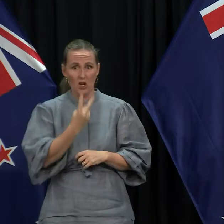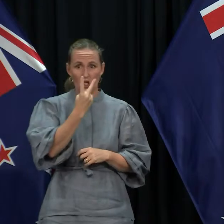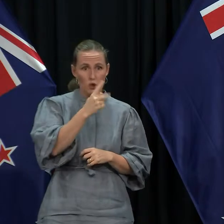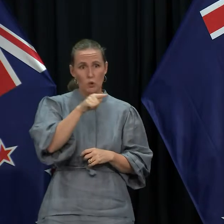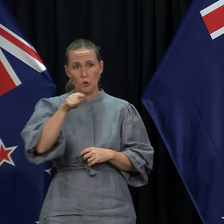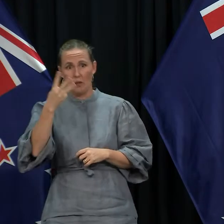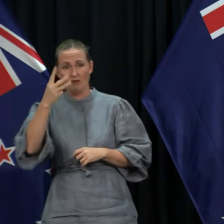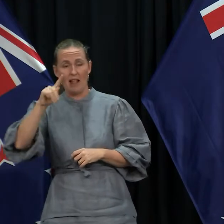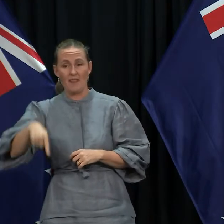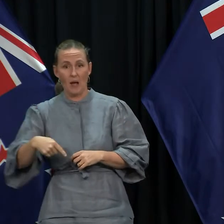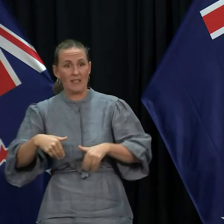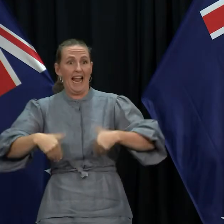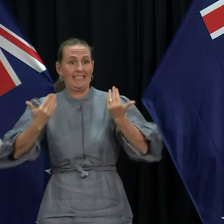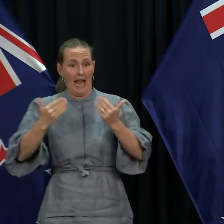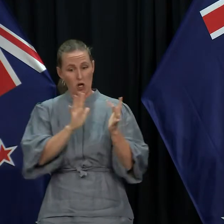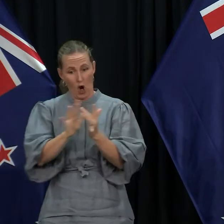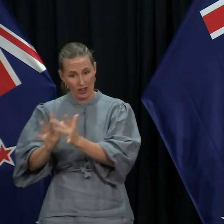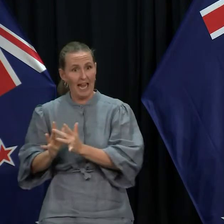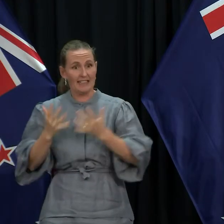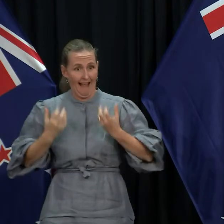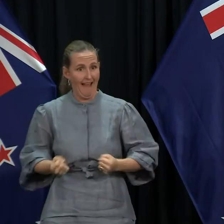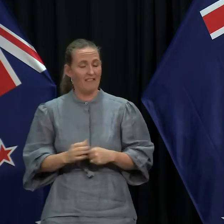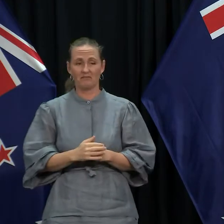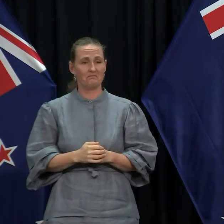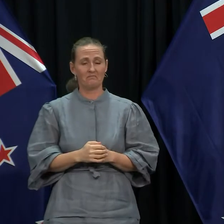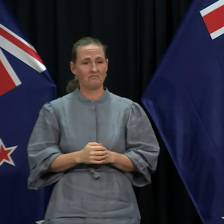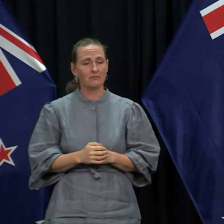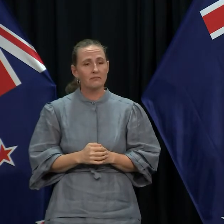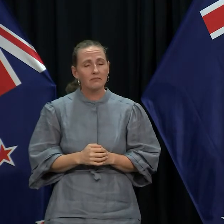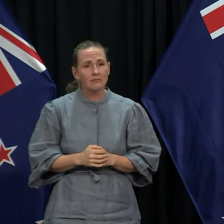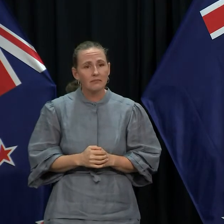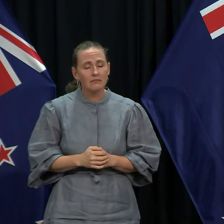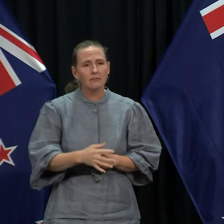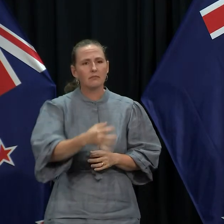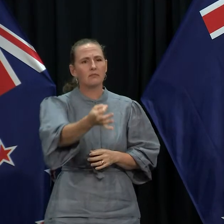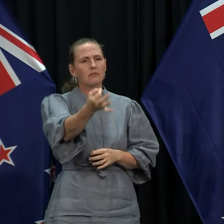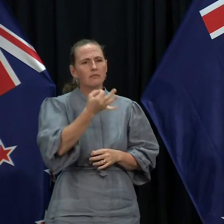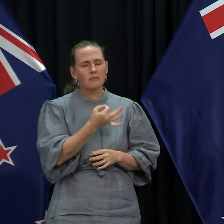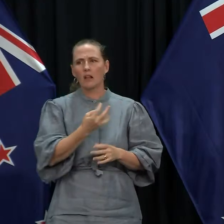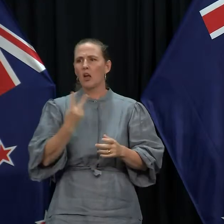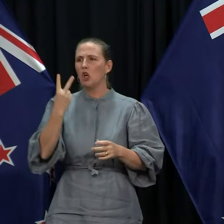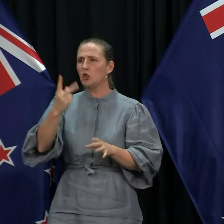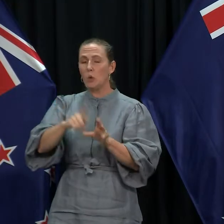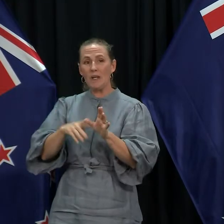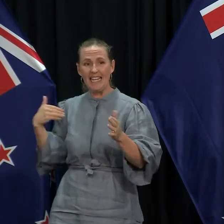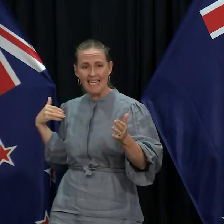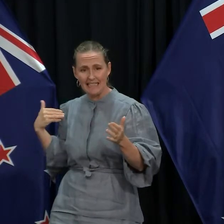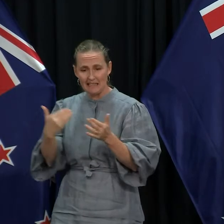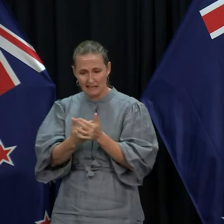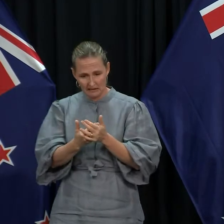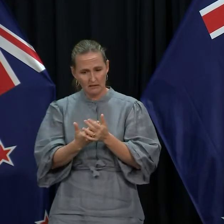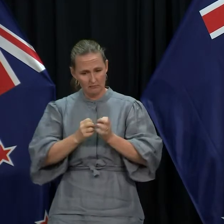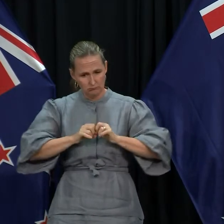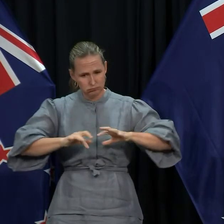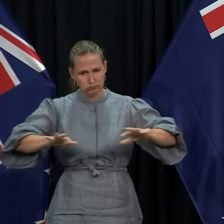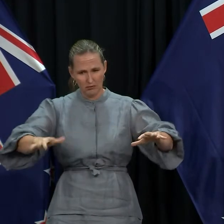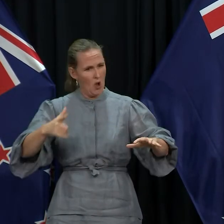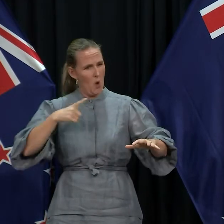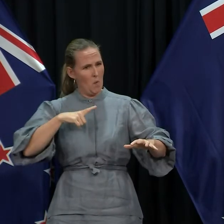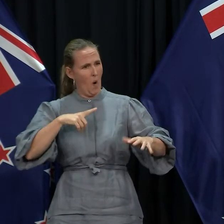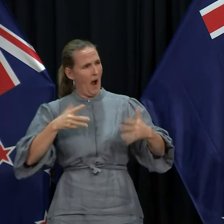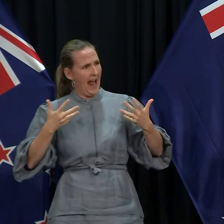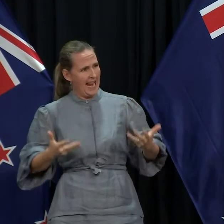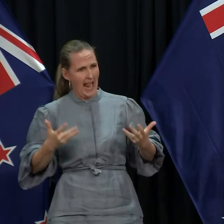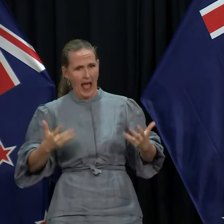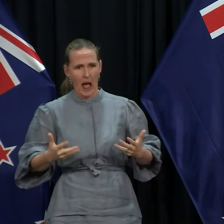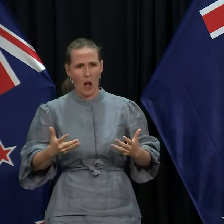people a day that they are following up. And 2 years into this pandemic, why are we still seeing such stresses on the system, and why say we